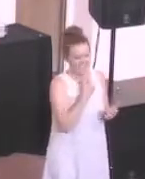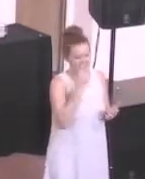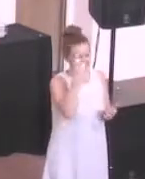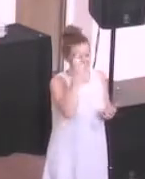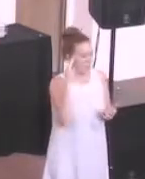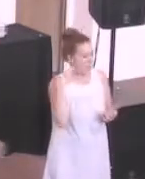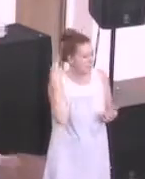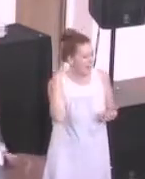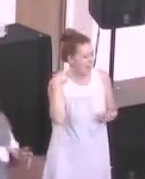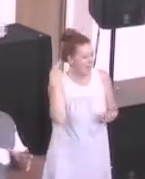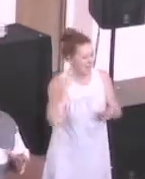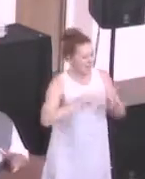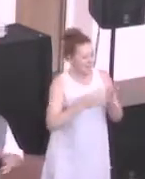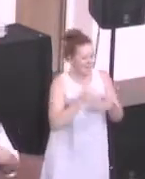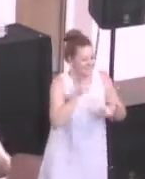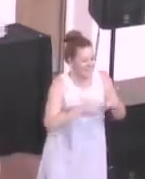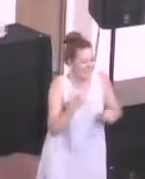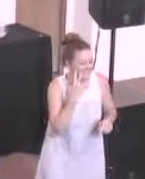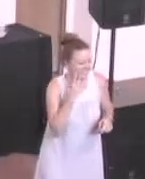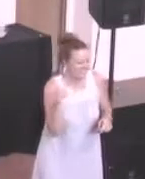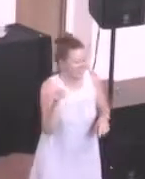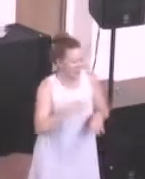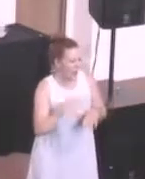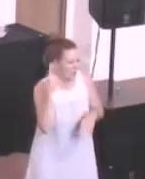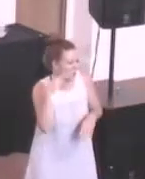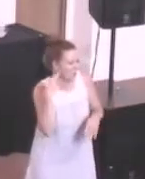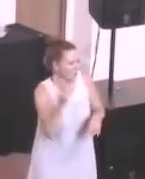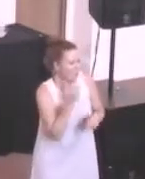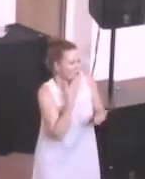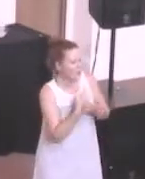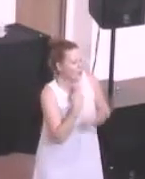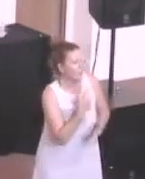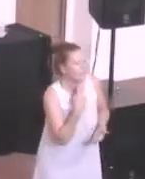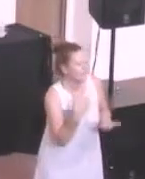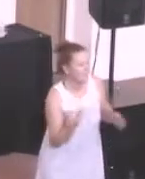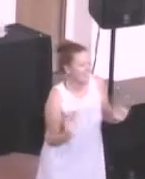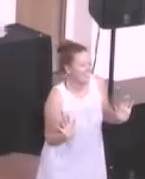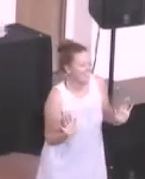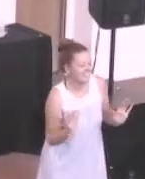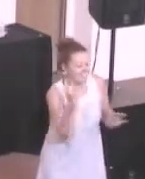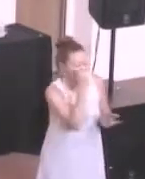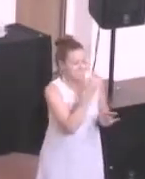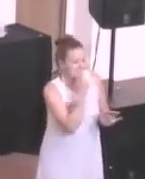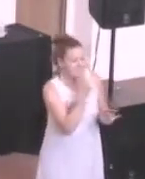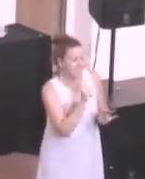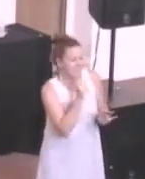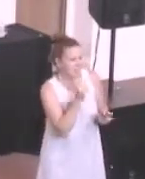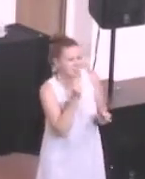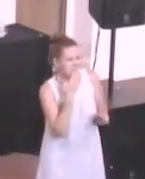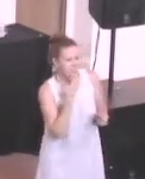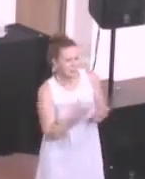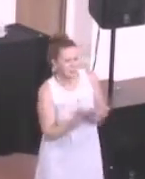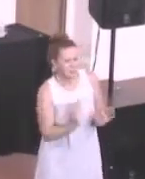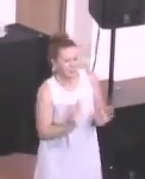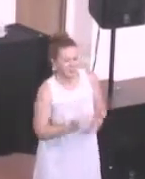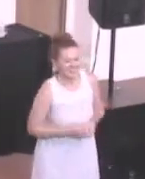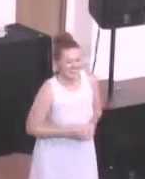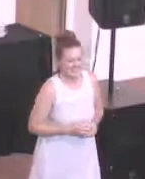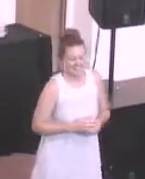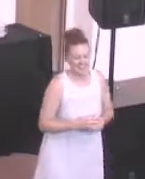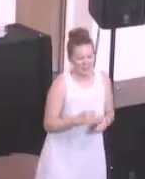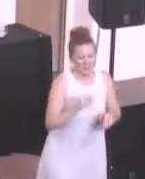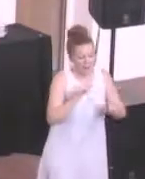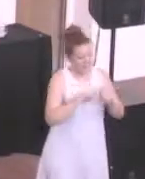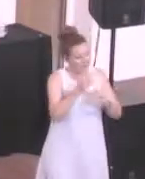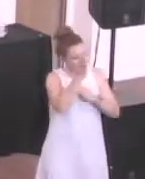okay? But it's not about that. It's not about how good you sound to your neighbor. It's about God does not make mistakes. And he made you. And he wants you to